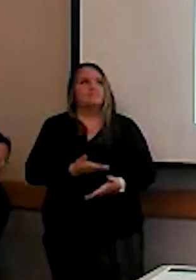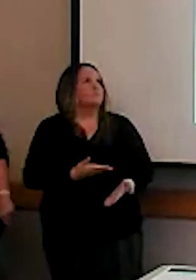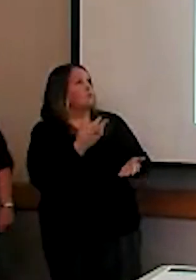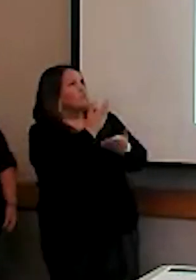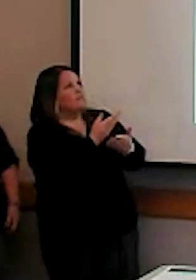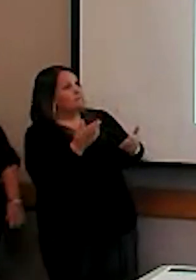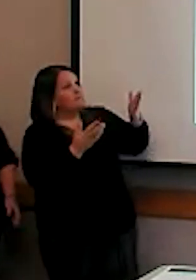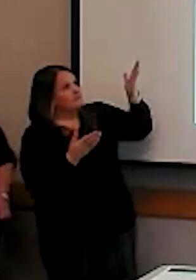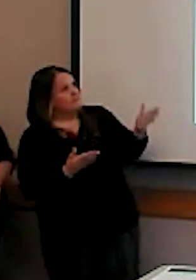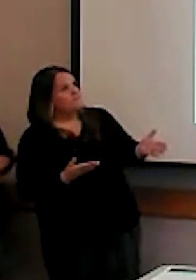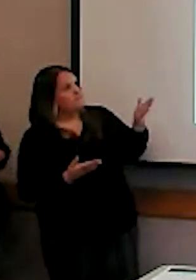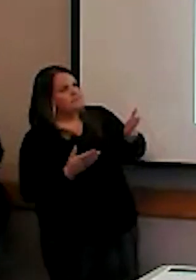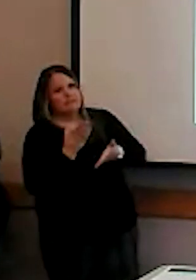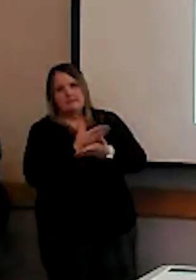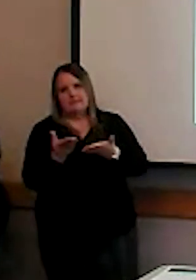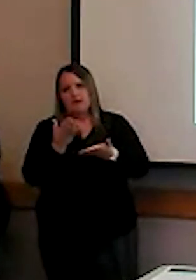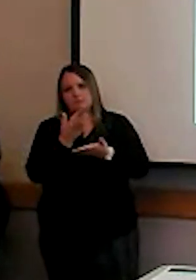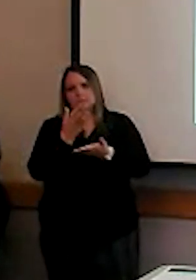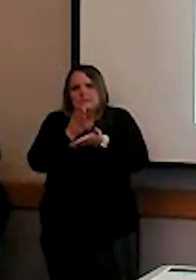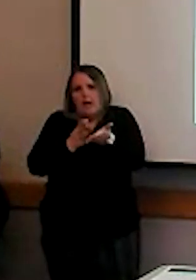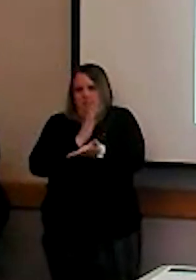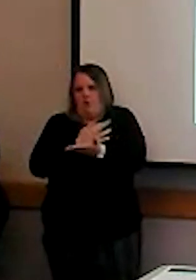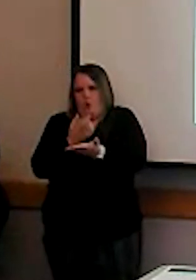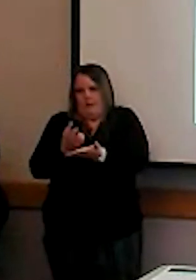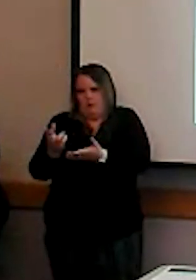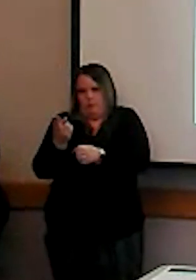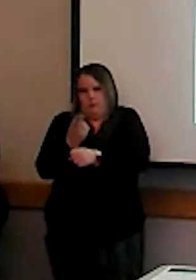the resources, some of the resources I use to